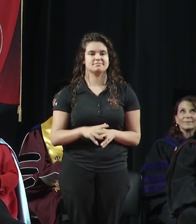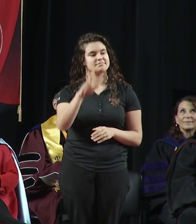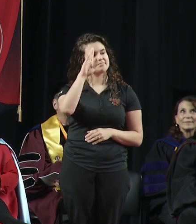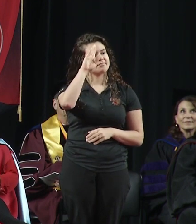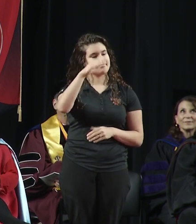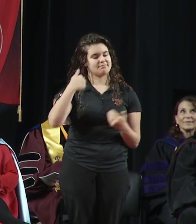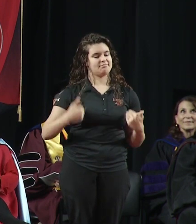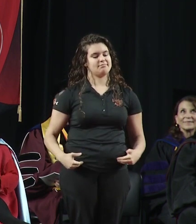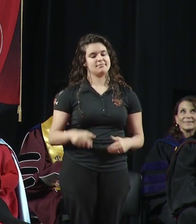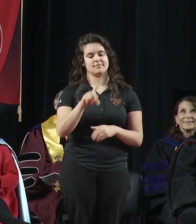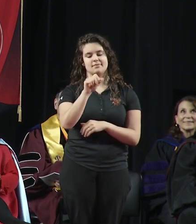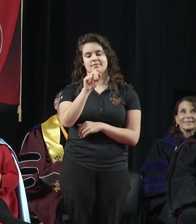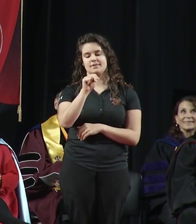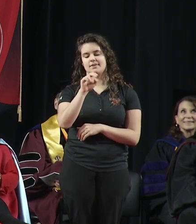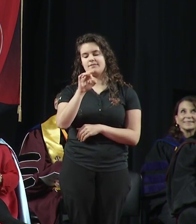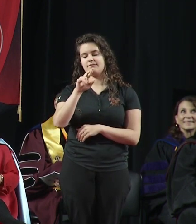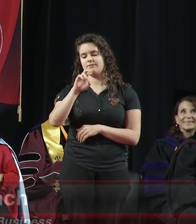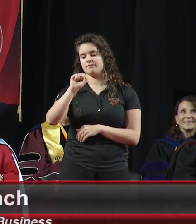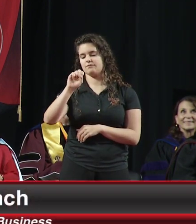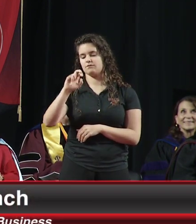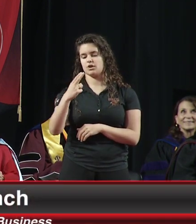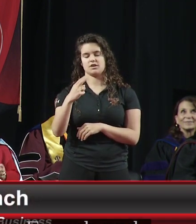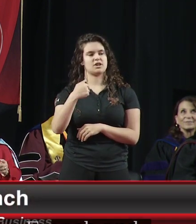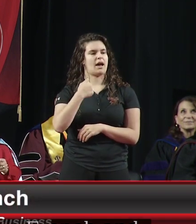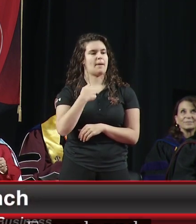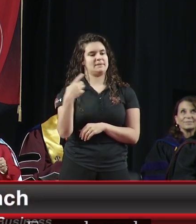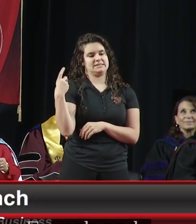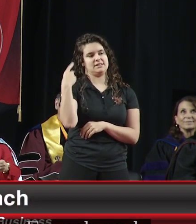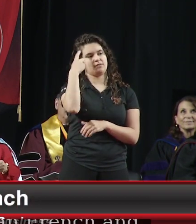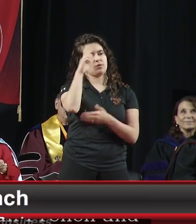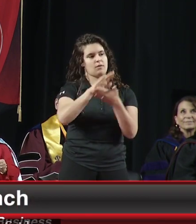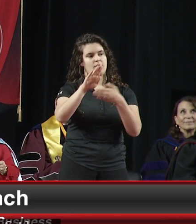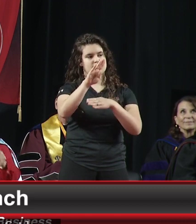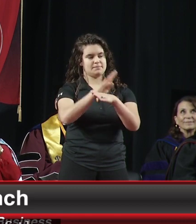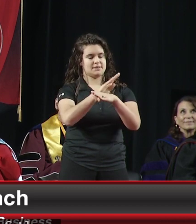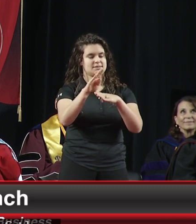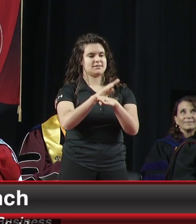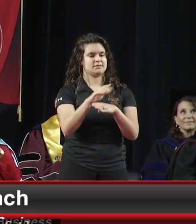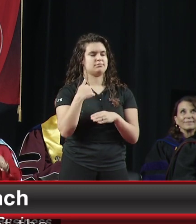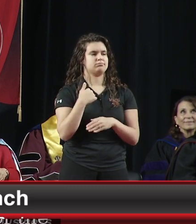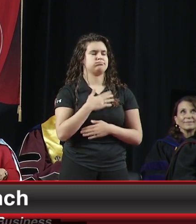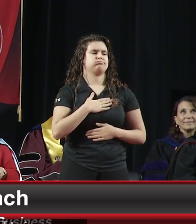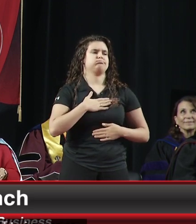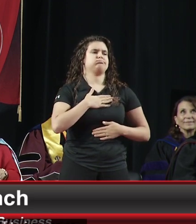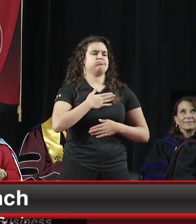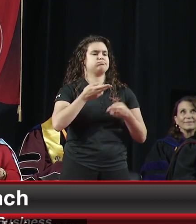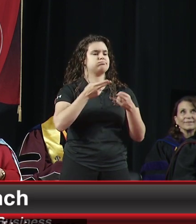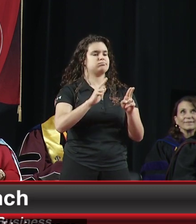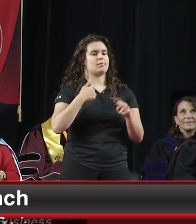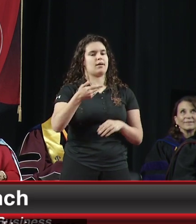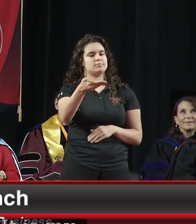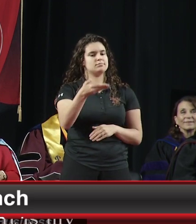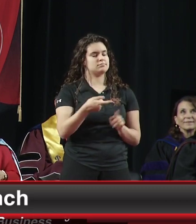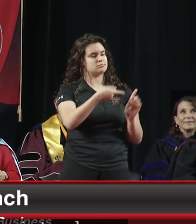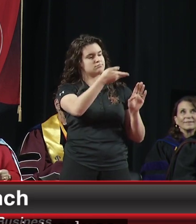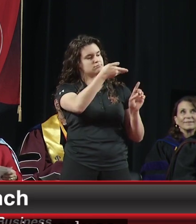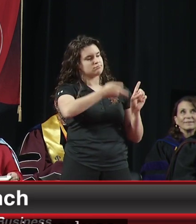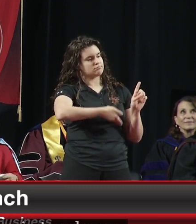Hi, my name is Dan French, and I'm Dean of the College of Business. It's my pleasure today to be able to introduce to